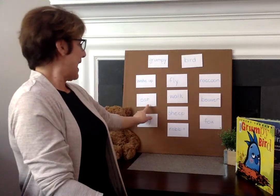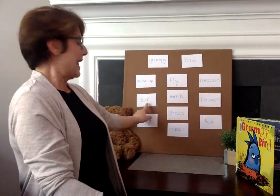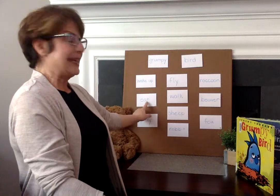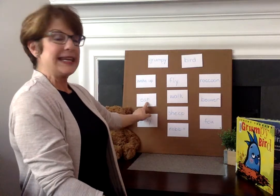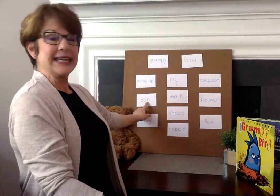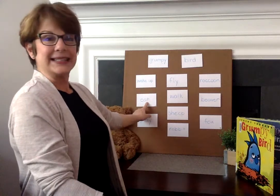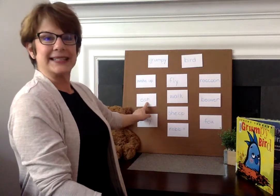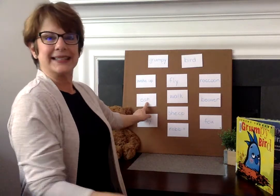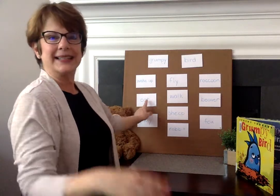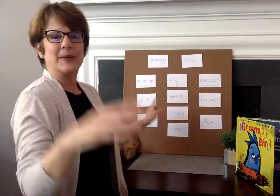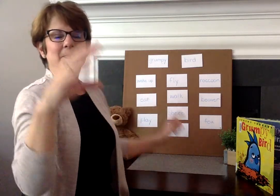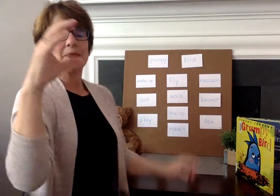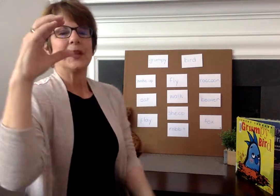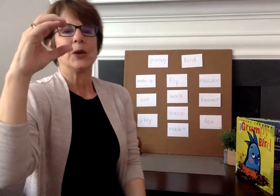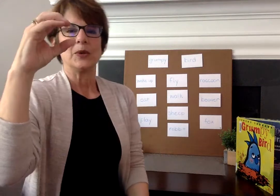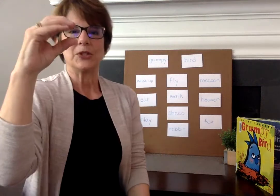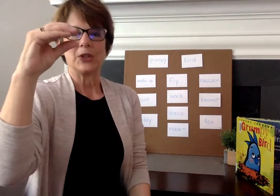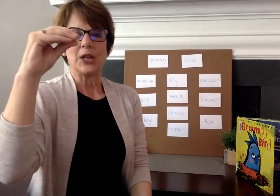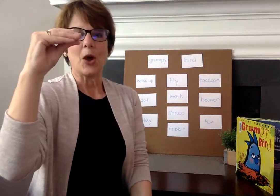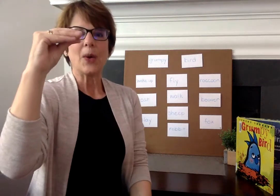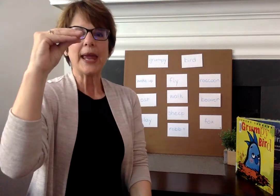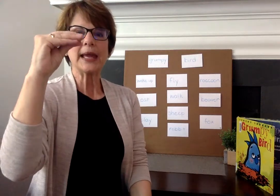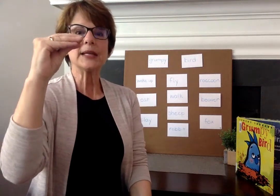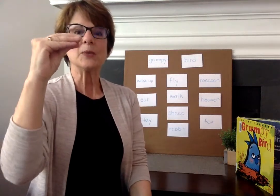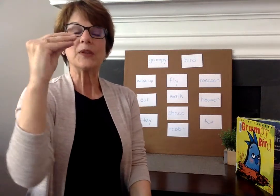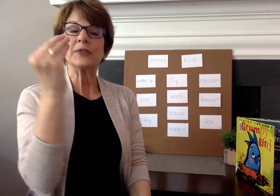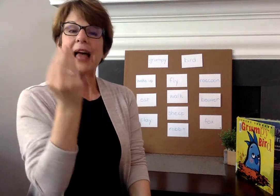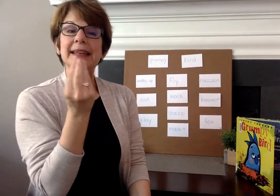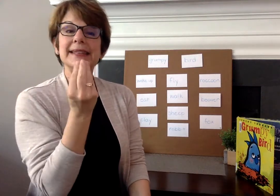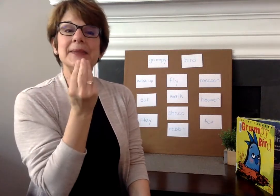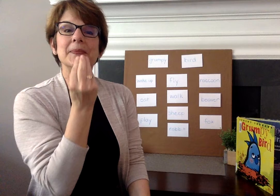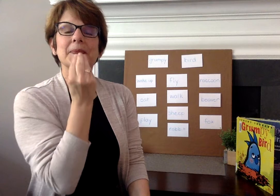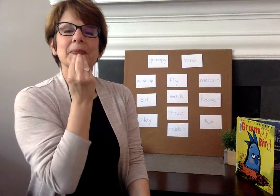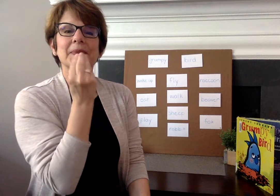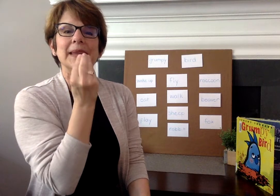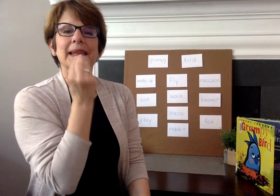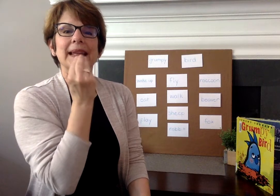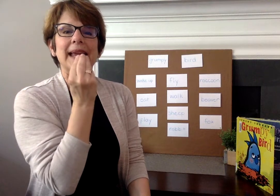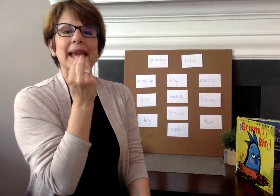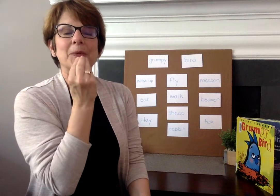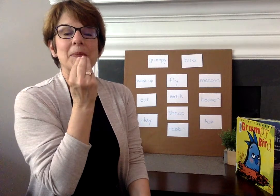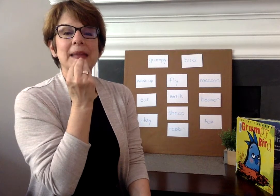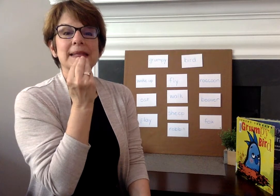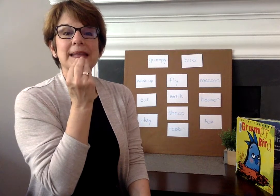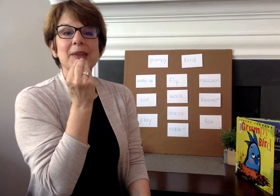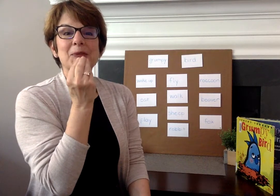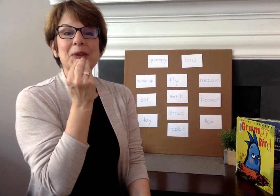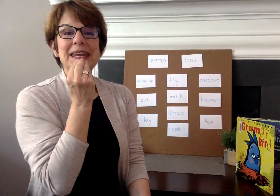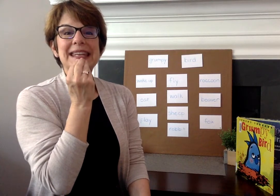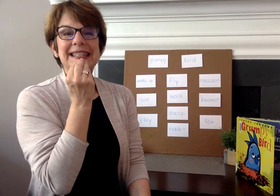And eat. Took the O hand and we flattened it and we made the sign for eat.